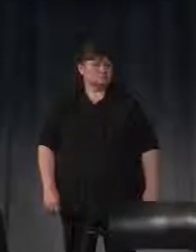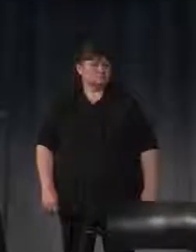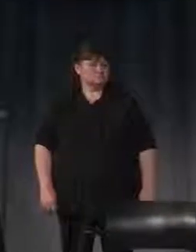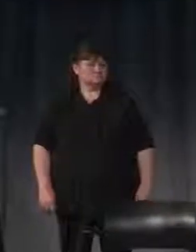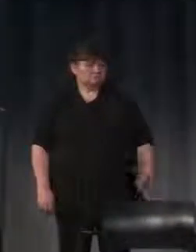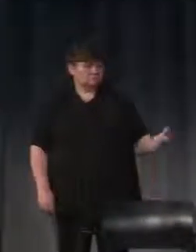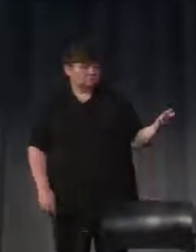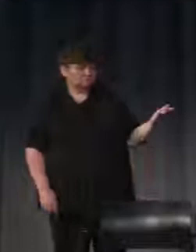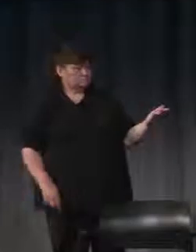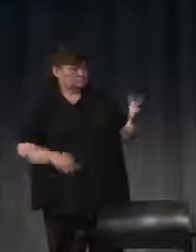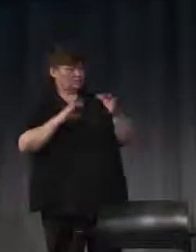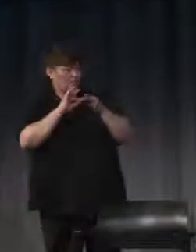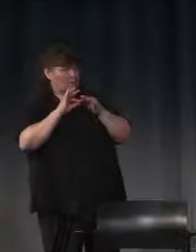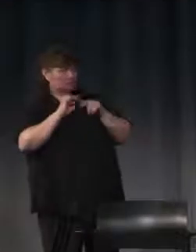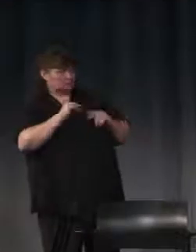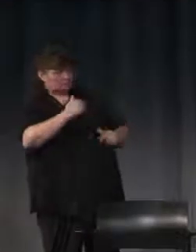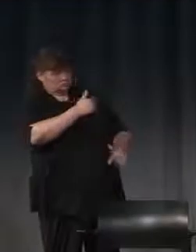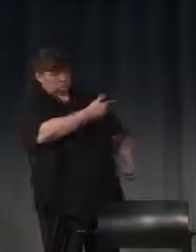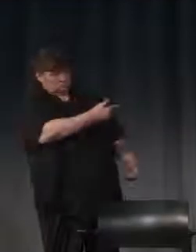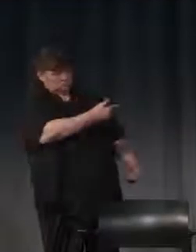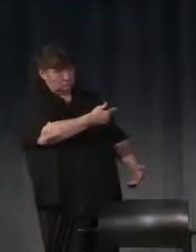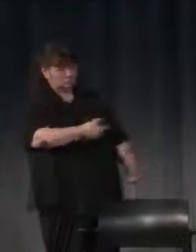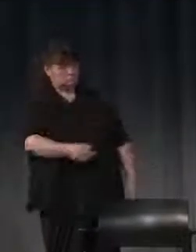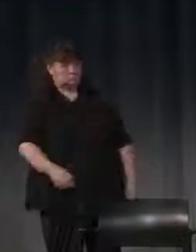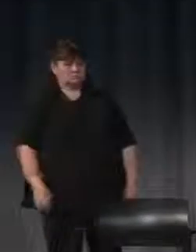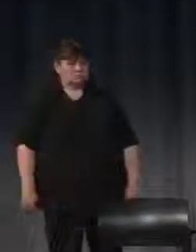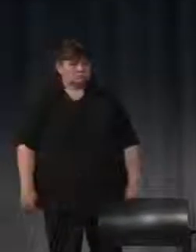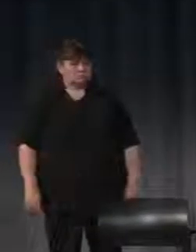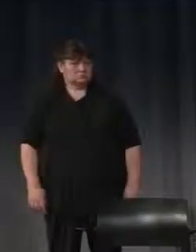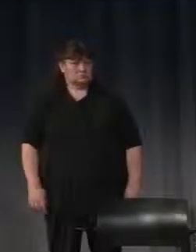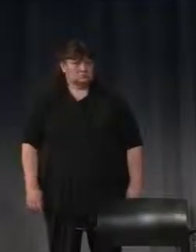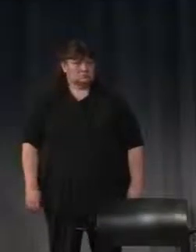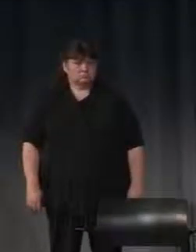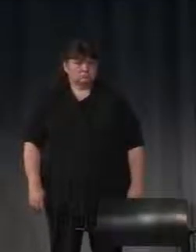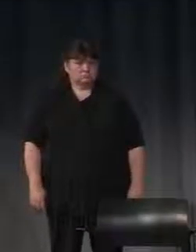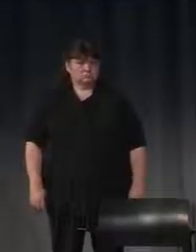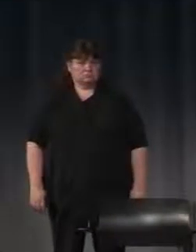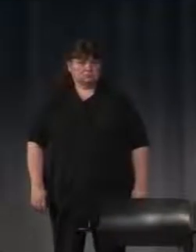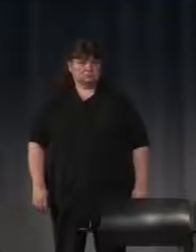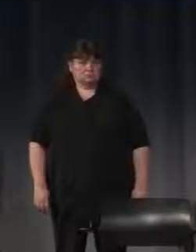Are there other comments from everyone else on this matter?